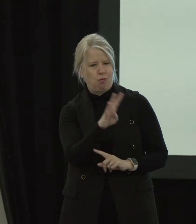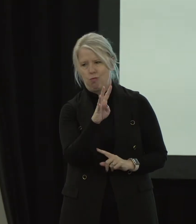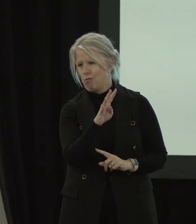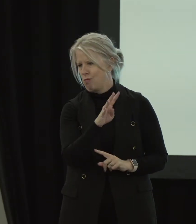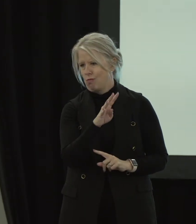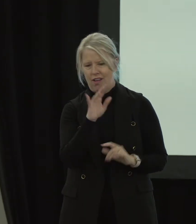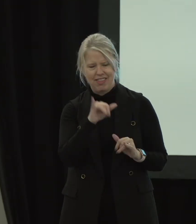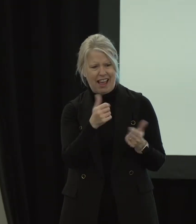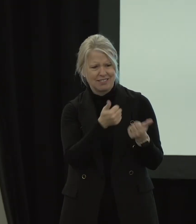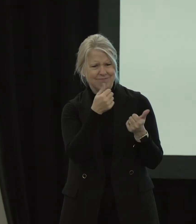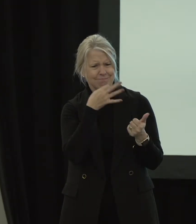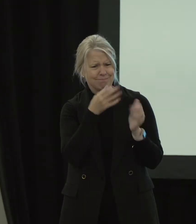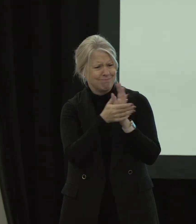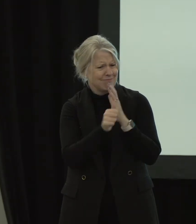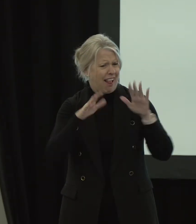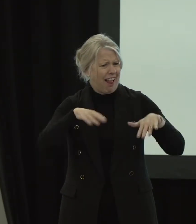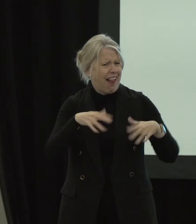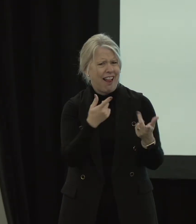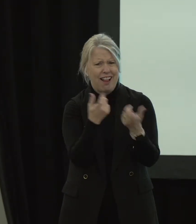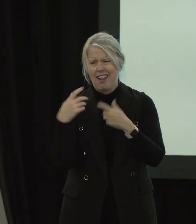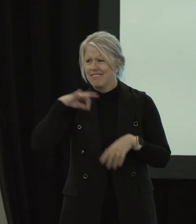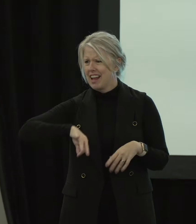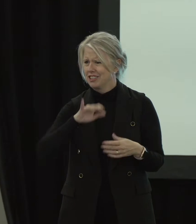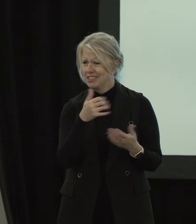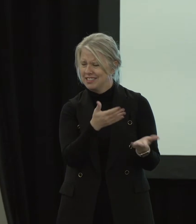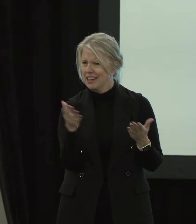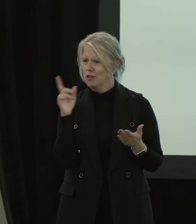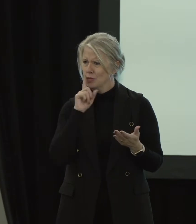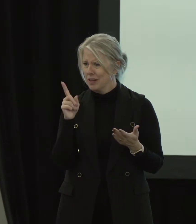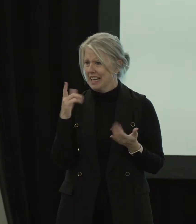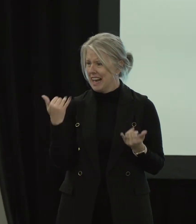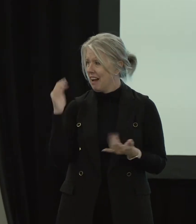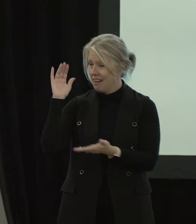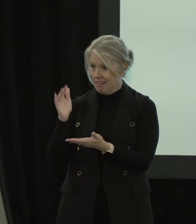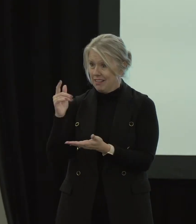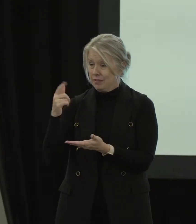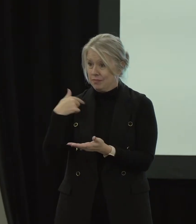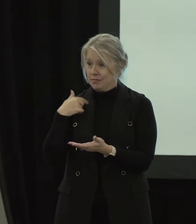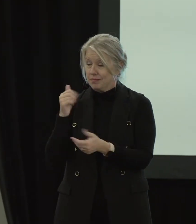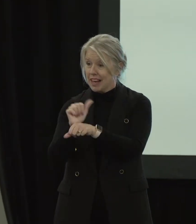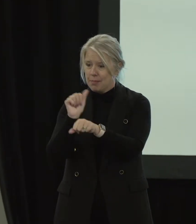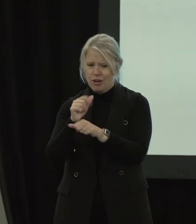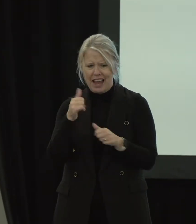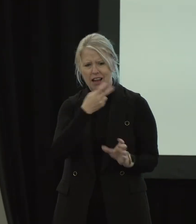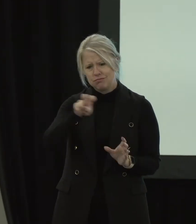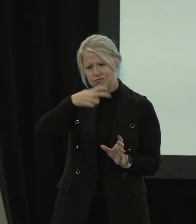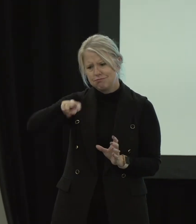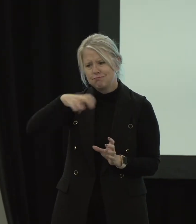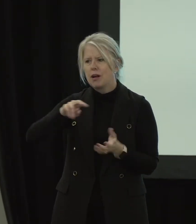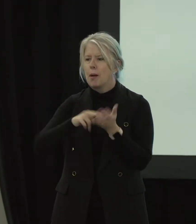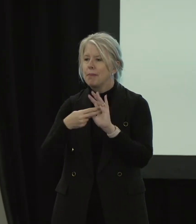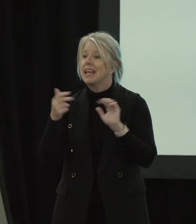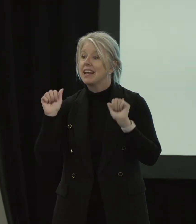this untapped talent pool improve Canada's shrinking labor market, but it can generate billions annually for